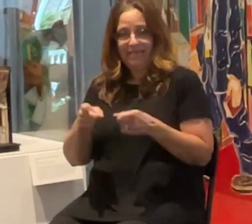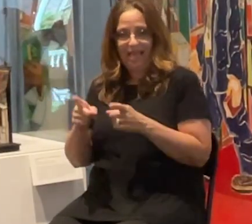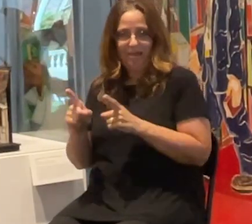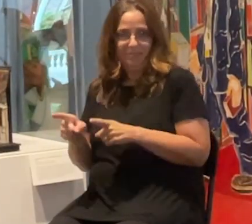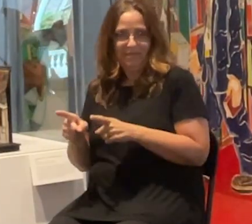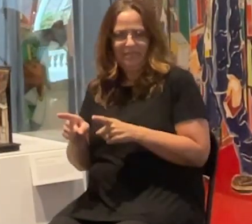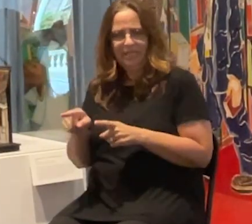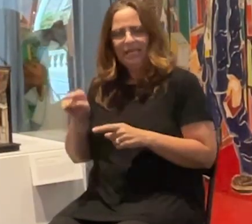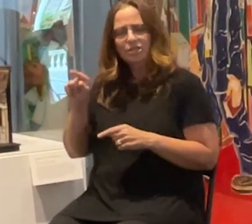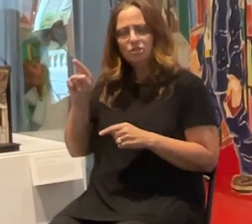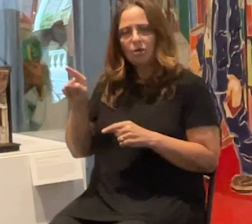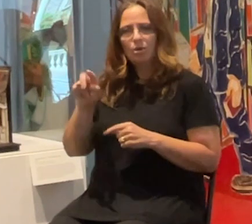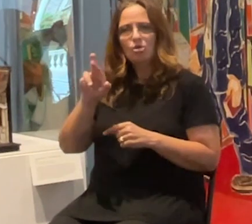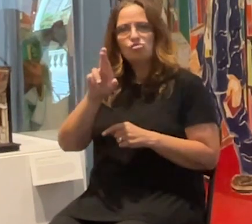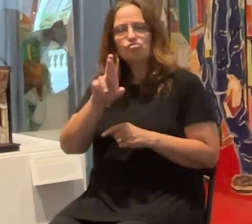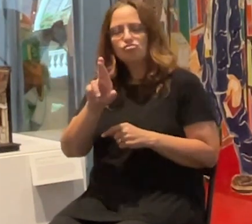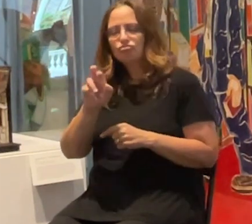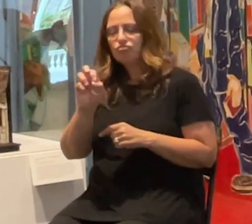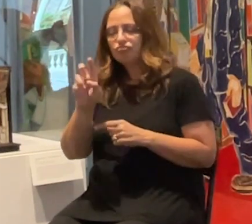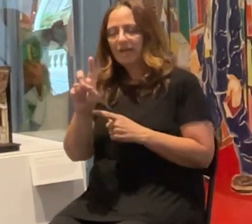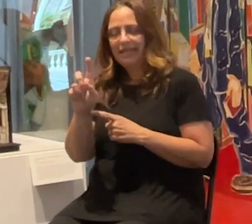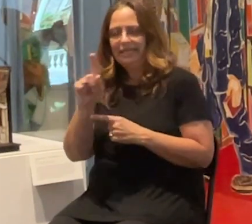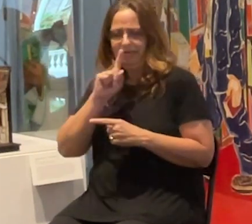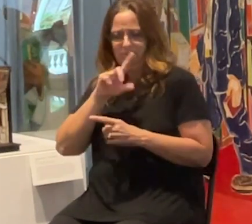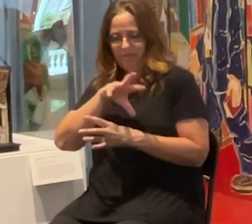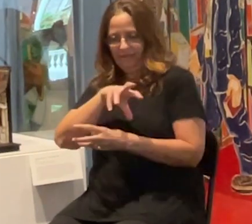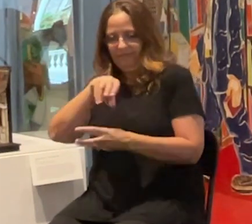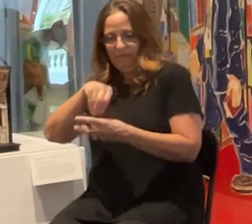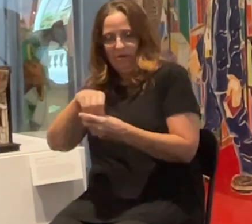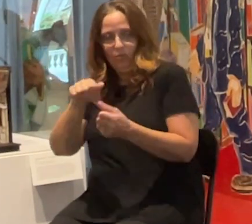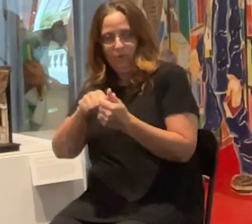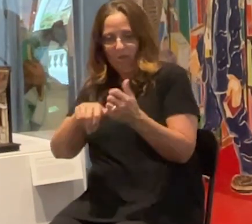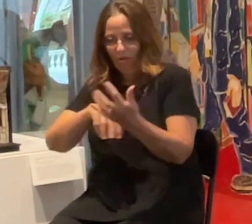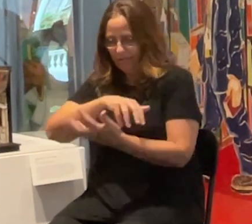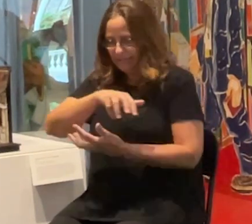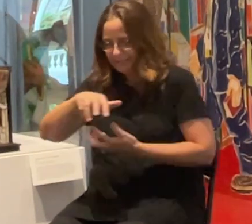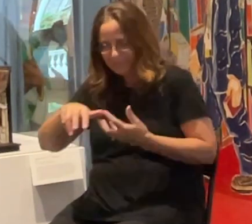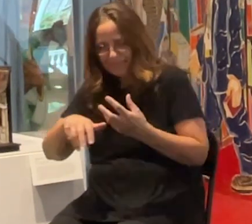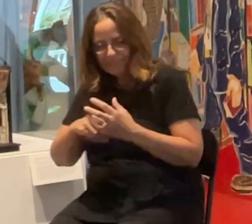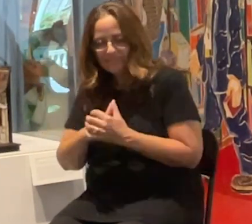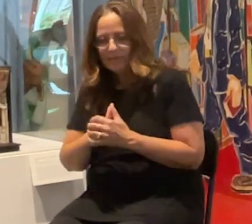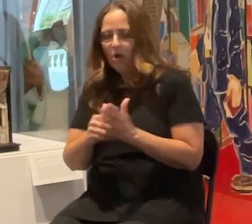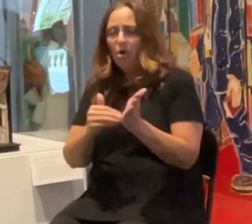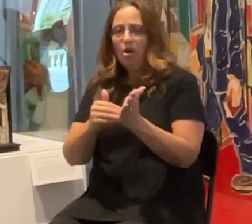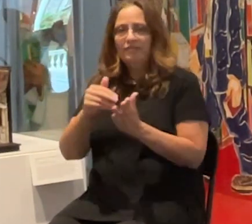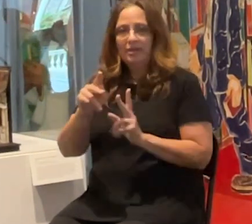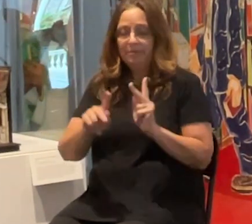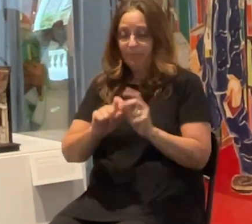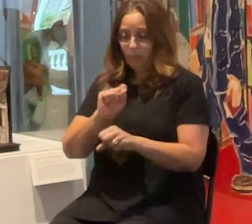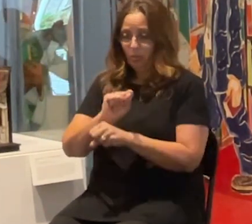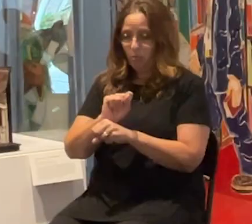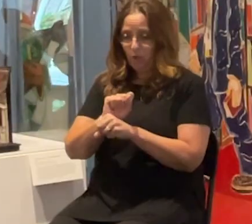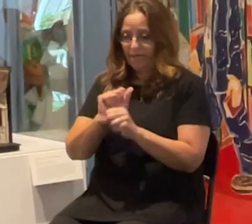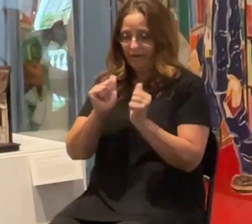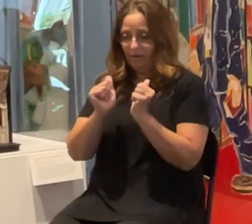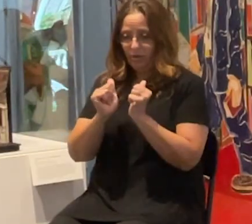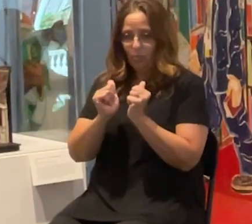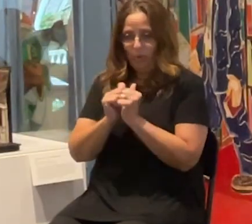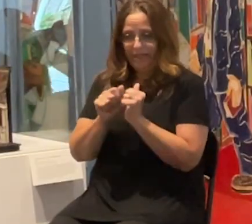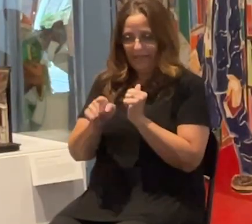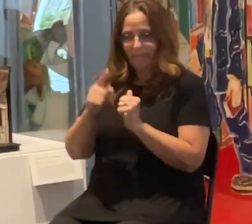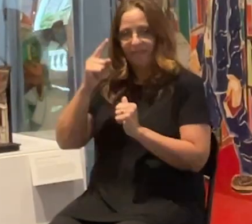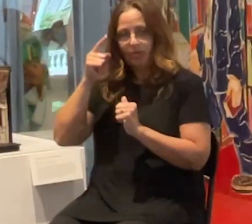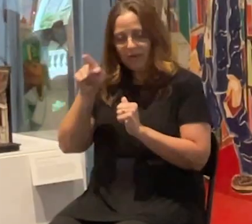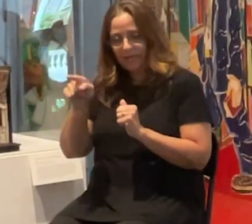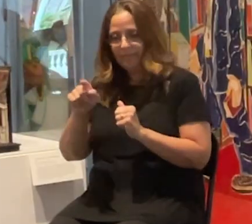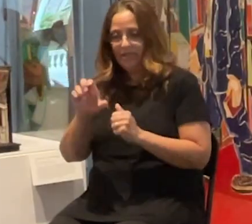really amidst all this, you know, chaos in a way. No. As well as many people often working for him. The crew would kind of come